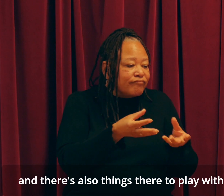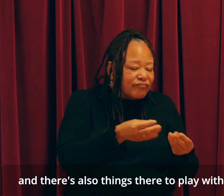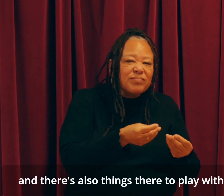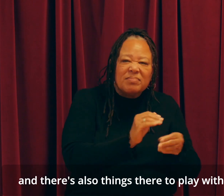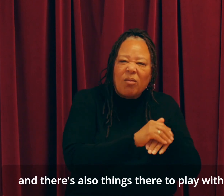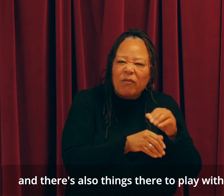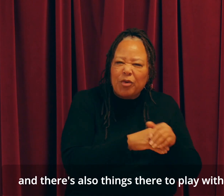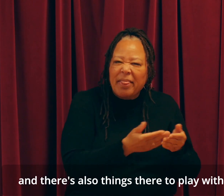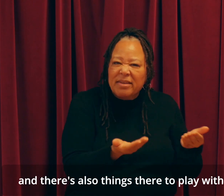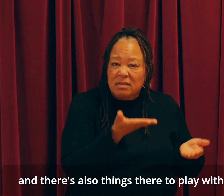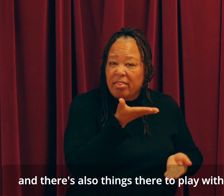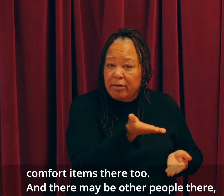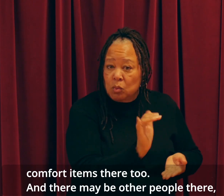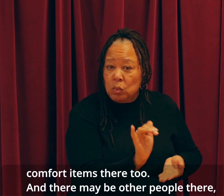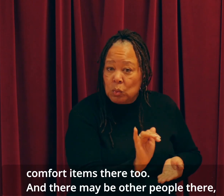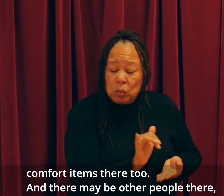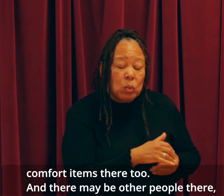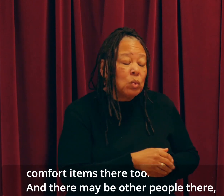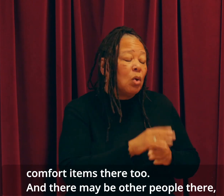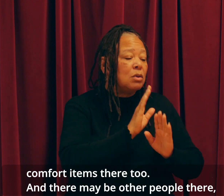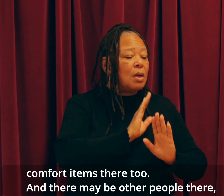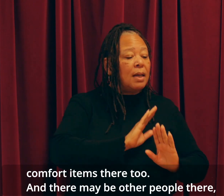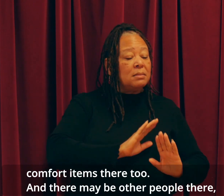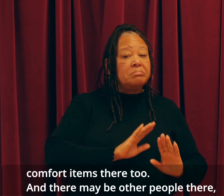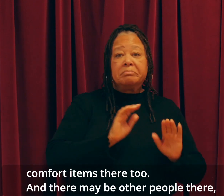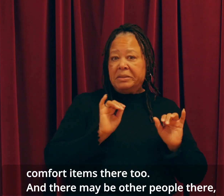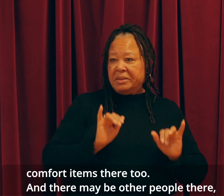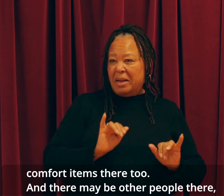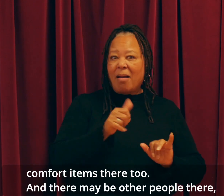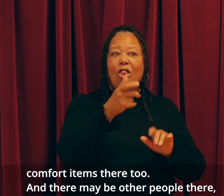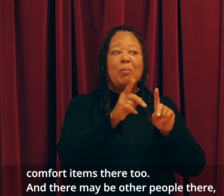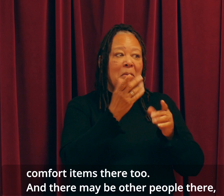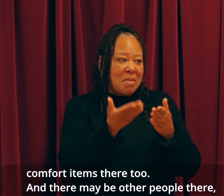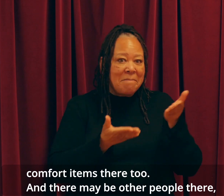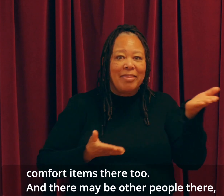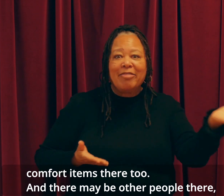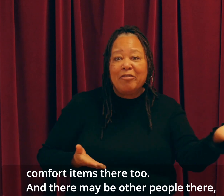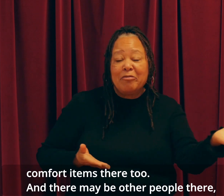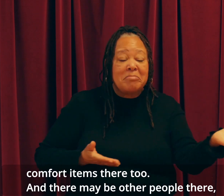There are also things to play with, comfort items there too. There may be other people there.